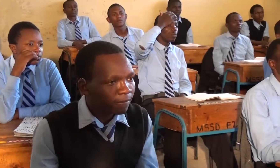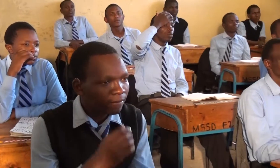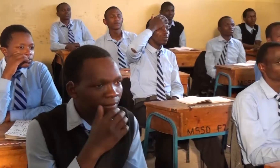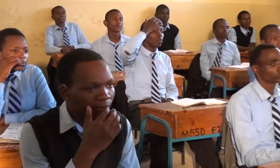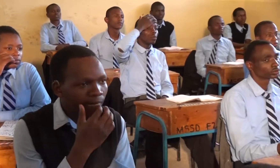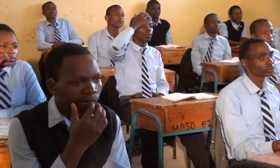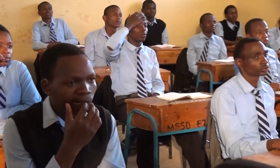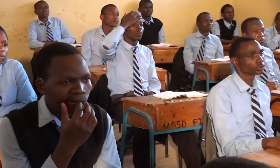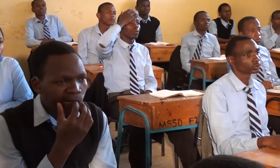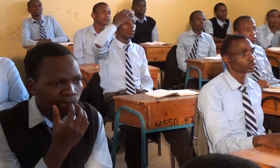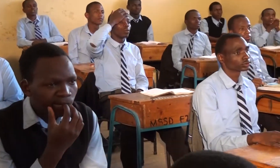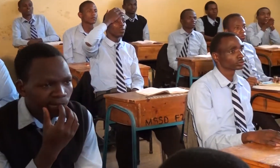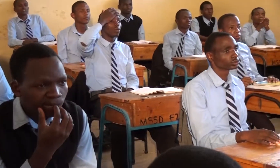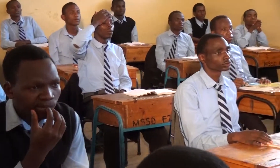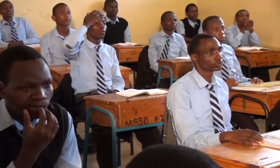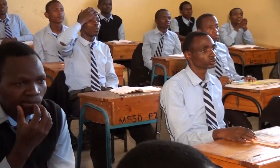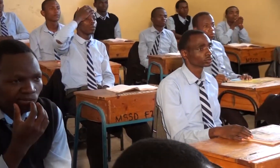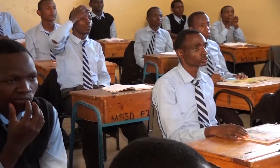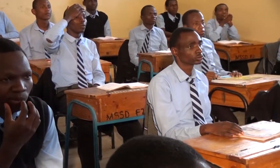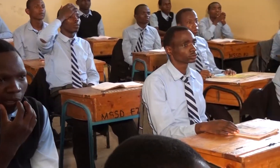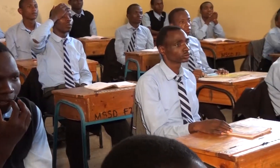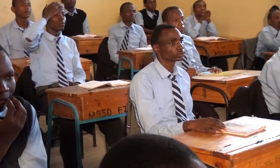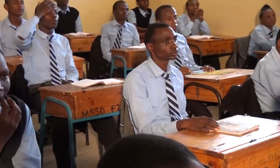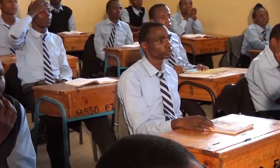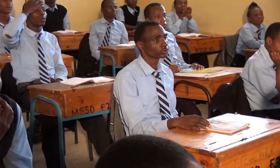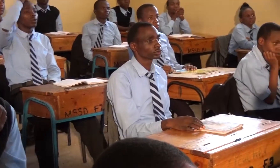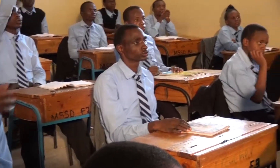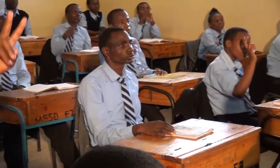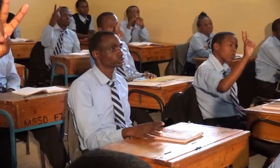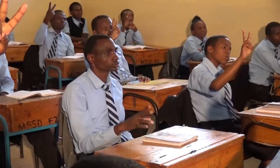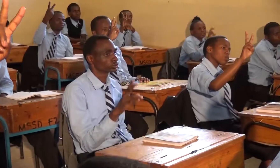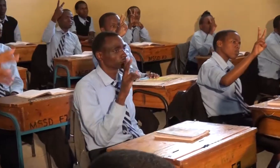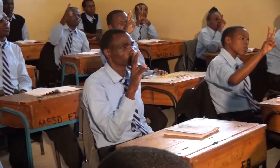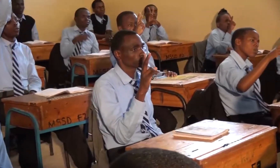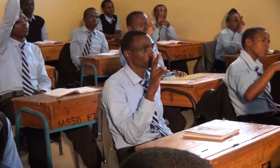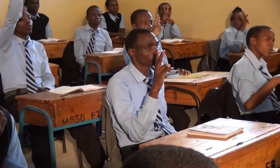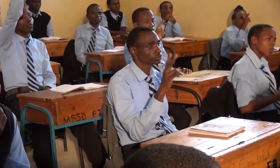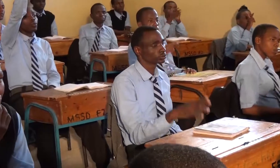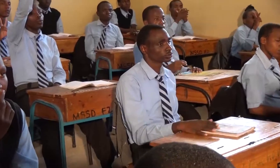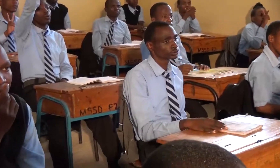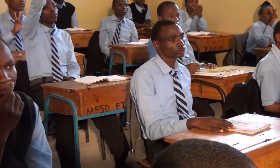That is Samirai's wife. How many? Two.